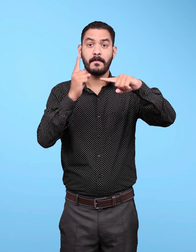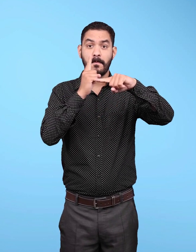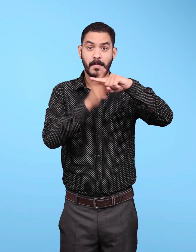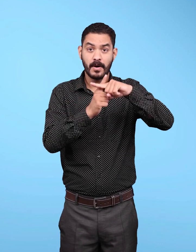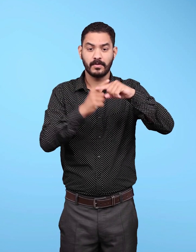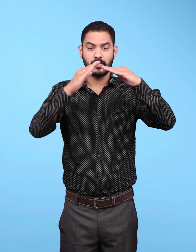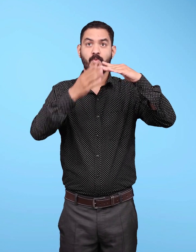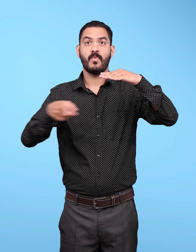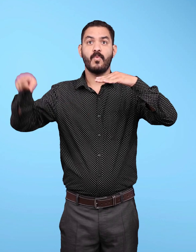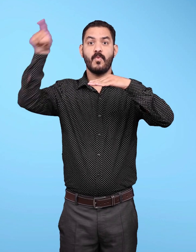tanks,